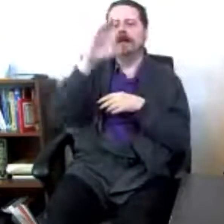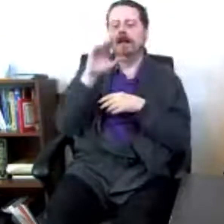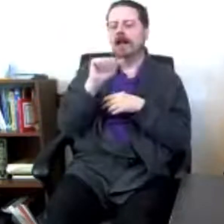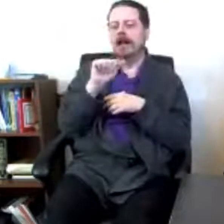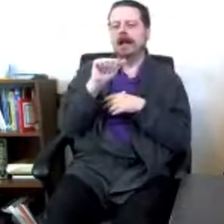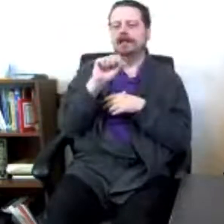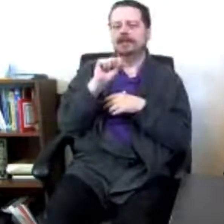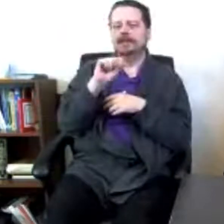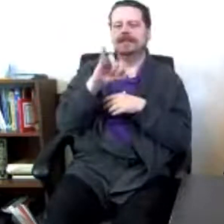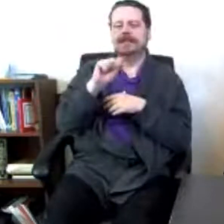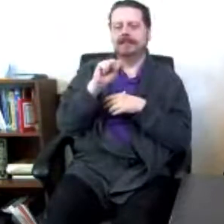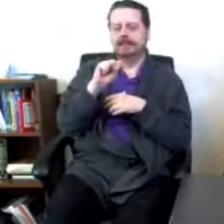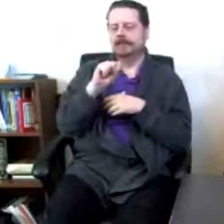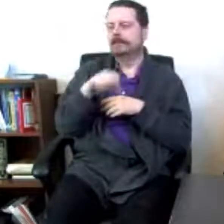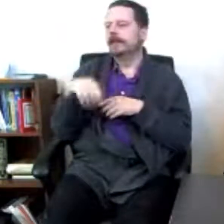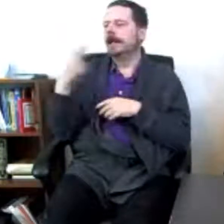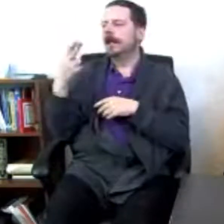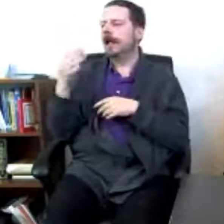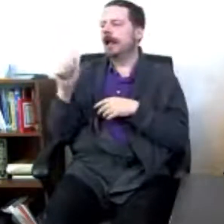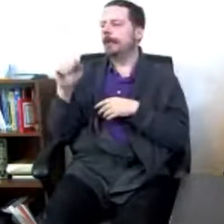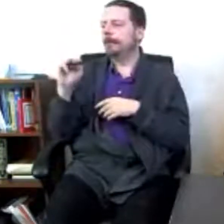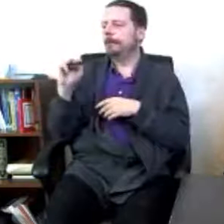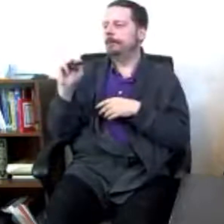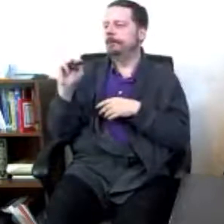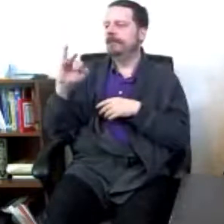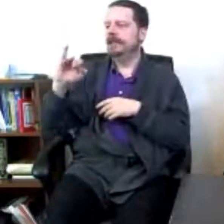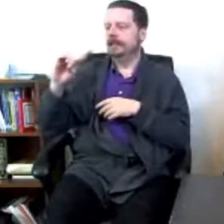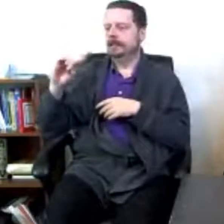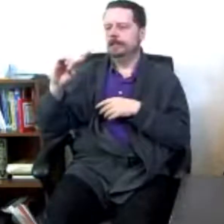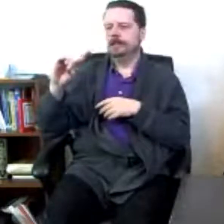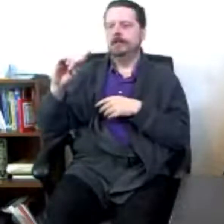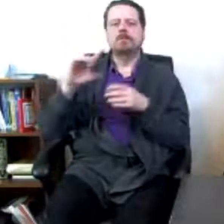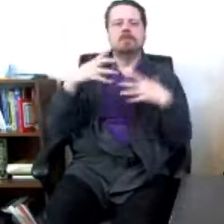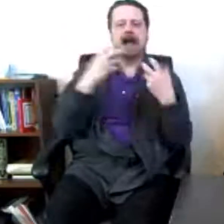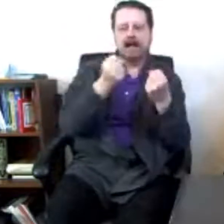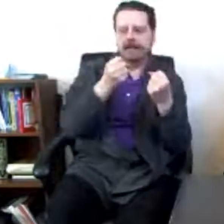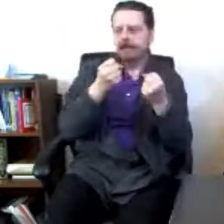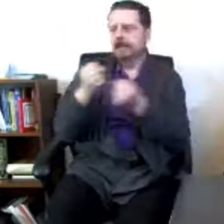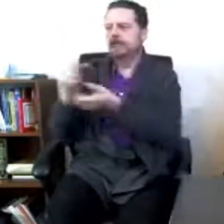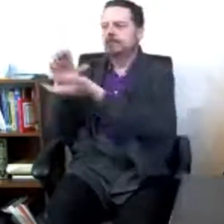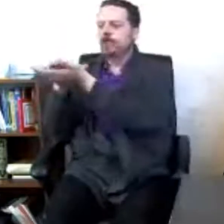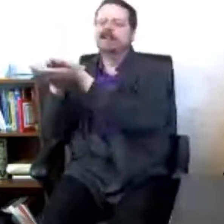Aziz, mighty, Hamid, which means full of praise, full of glory.